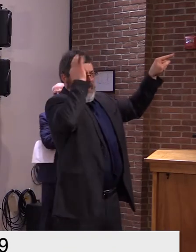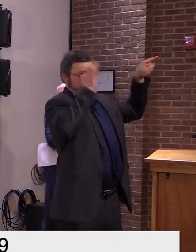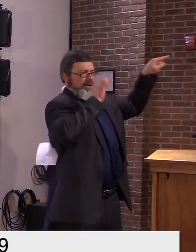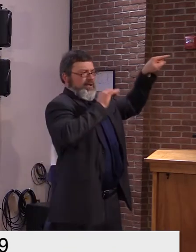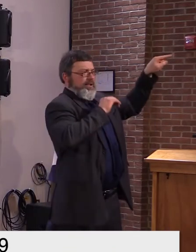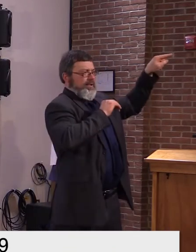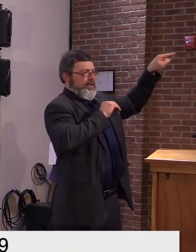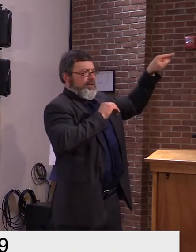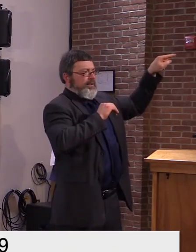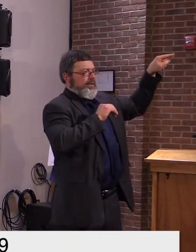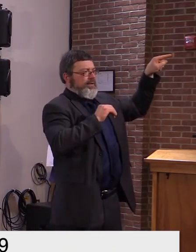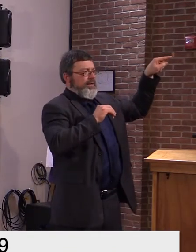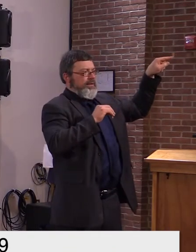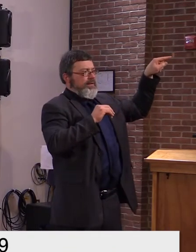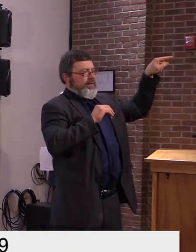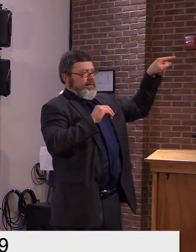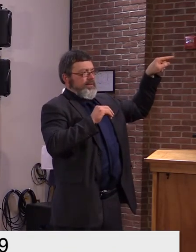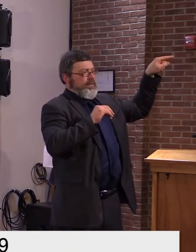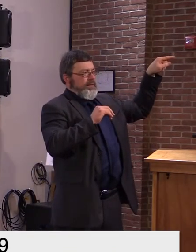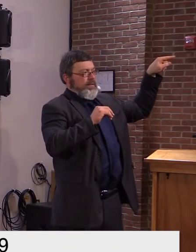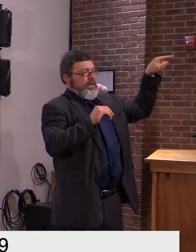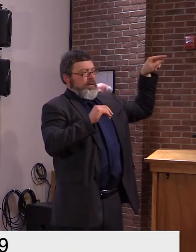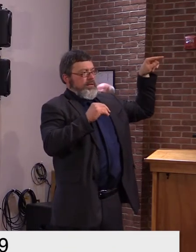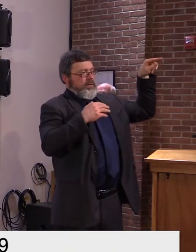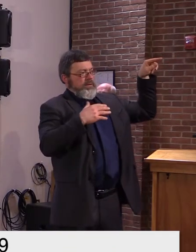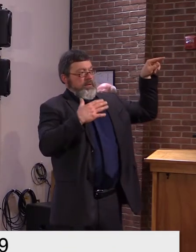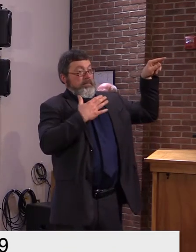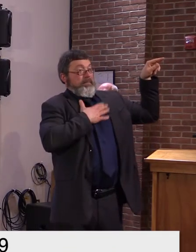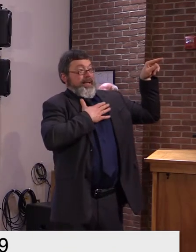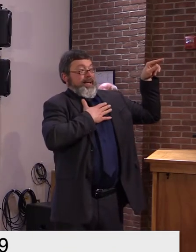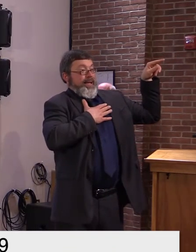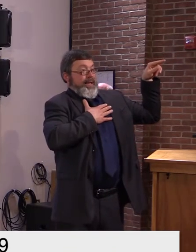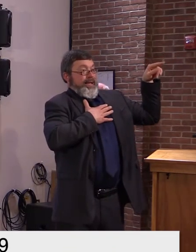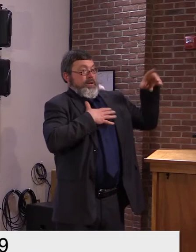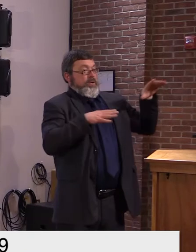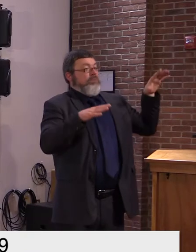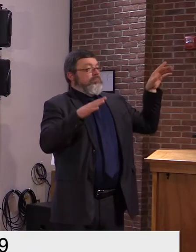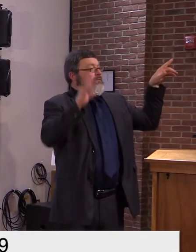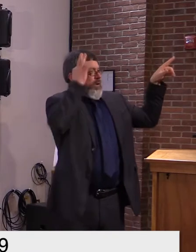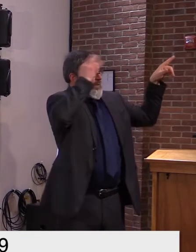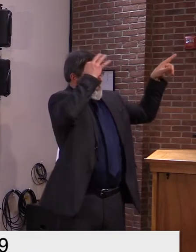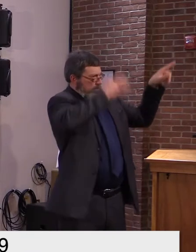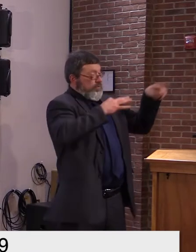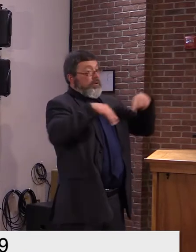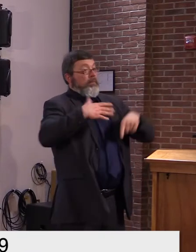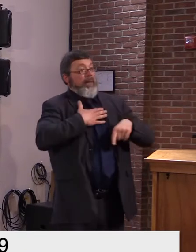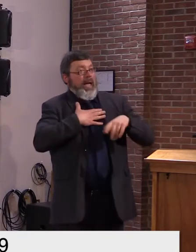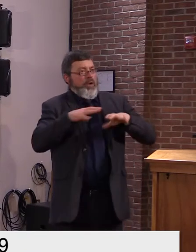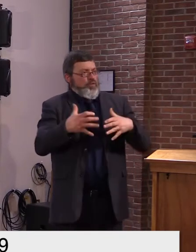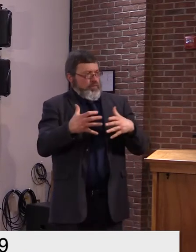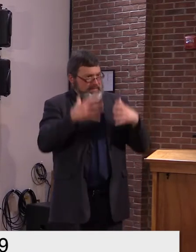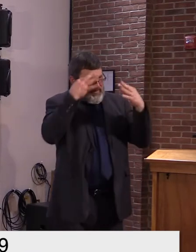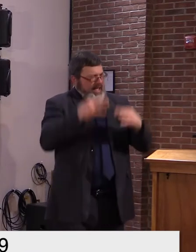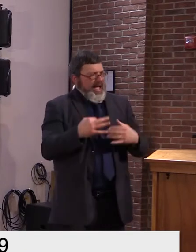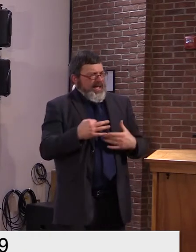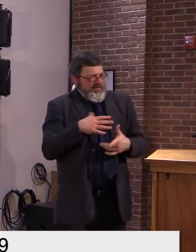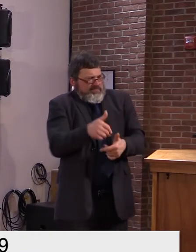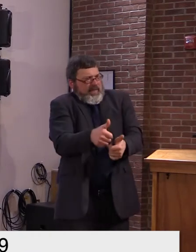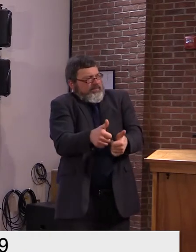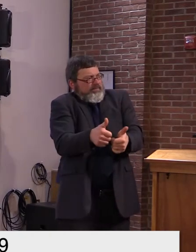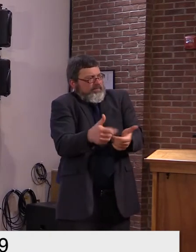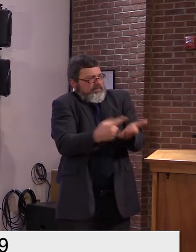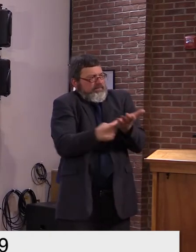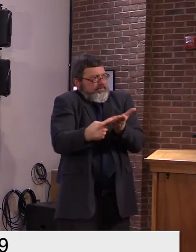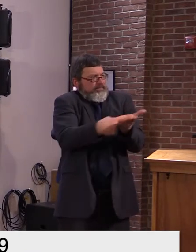that they're obviously going to pay attention to what the Advisory Committee on Immunization Practices advised the CDC.